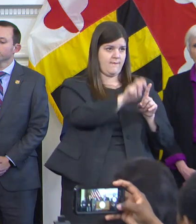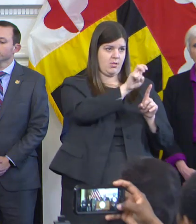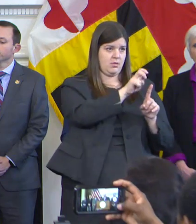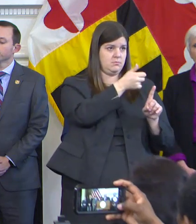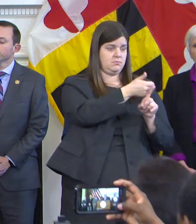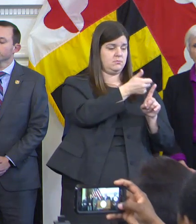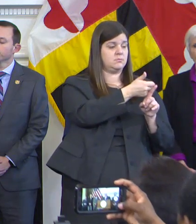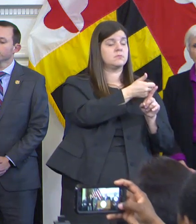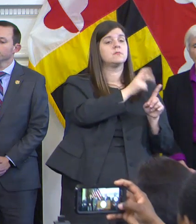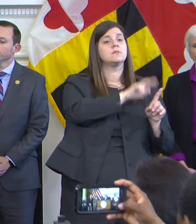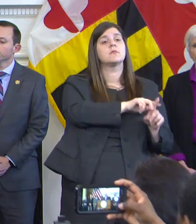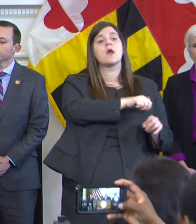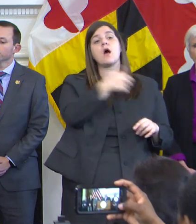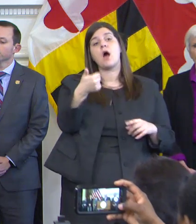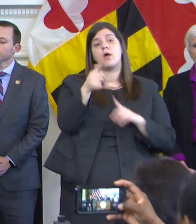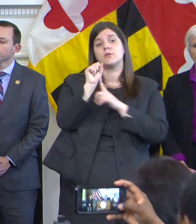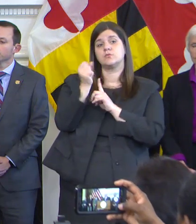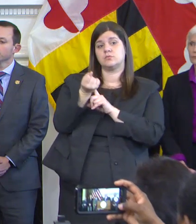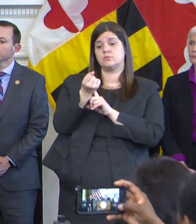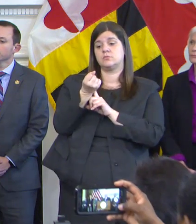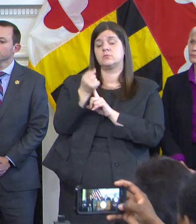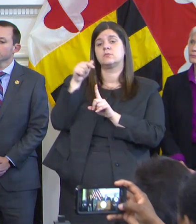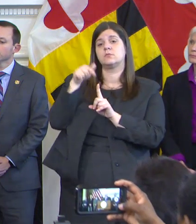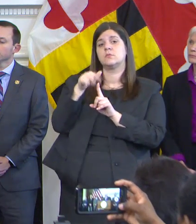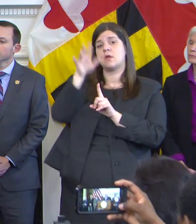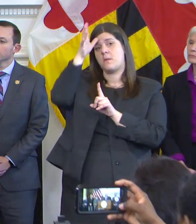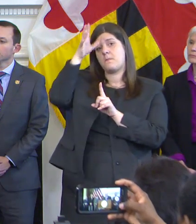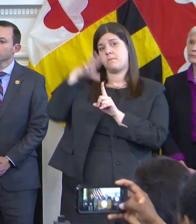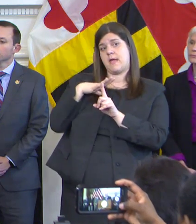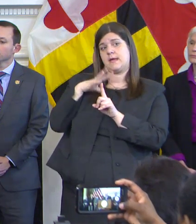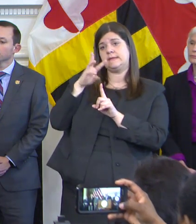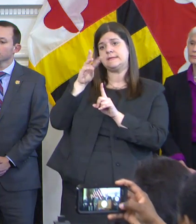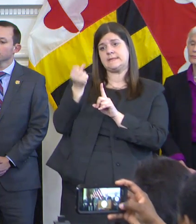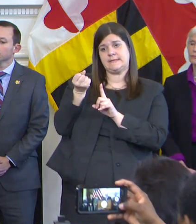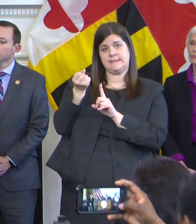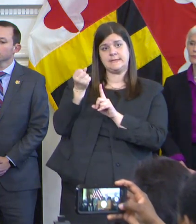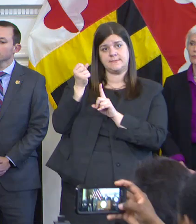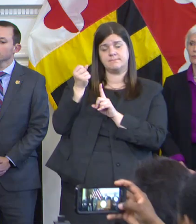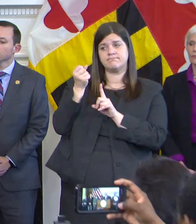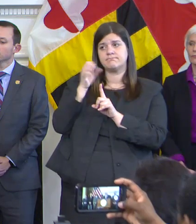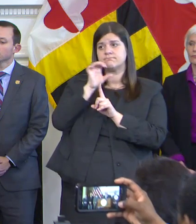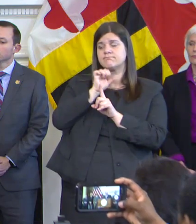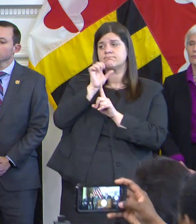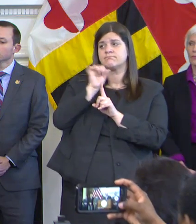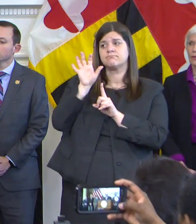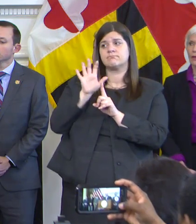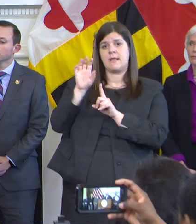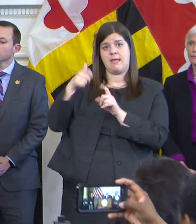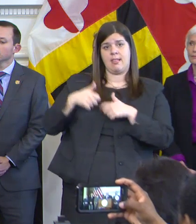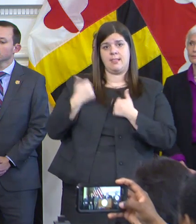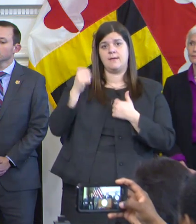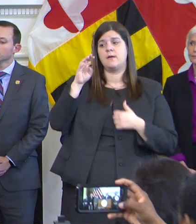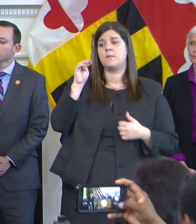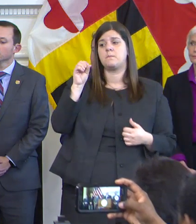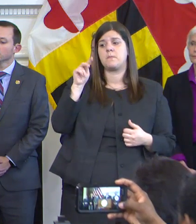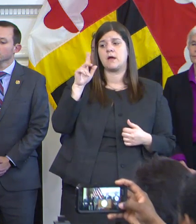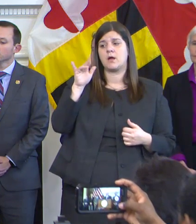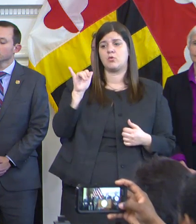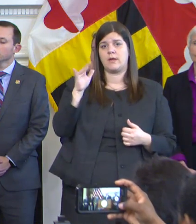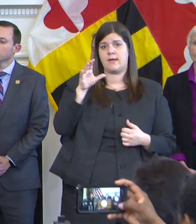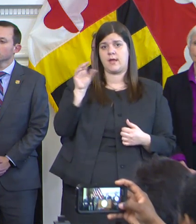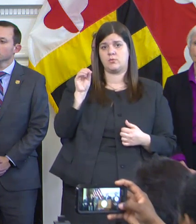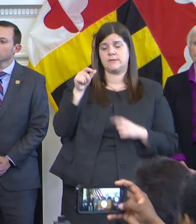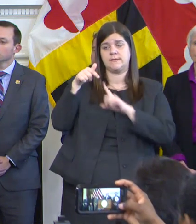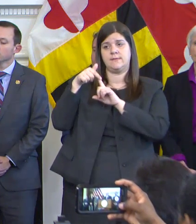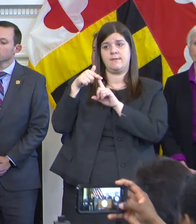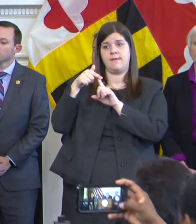in his 60s. He is a Montgomery County resident who contracted the virus while traveling to